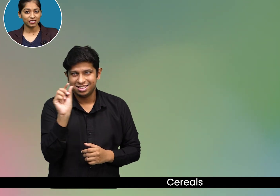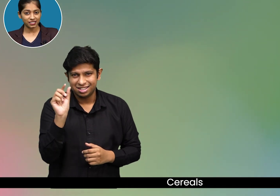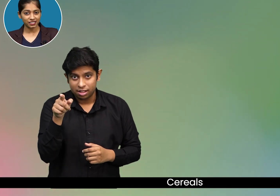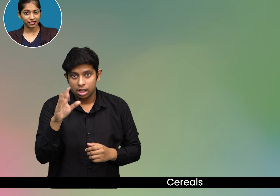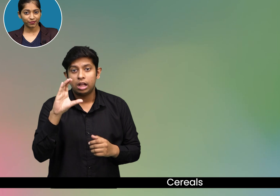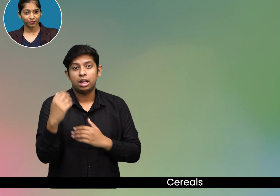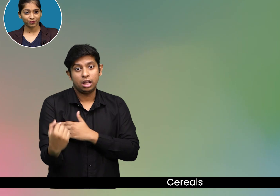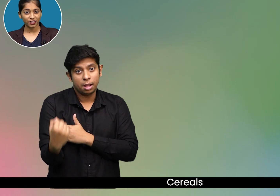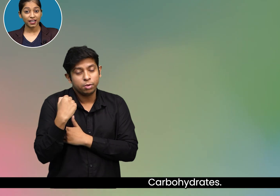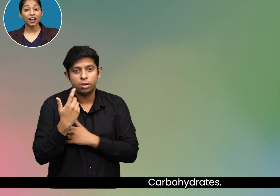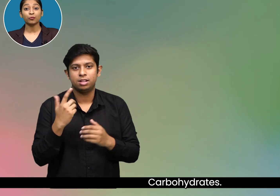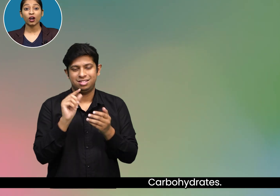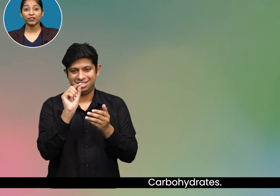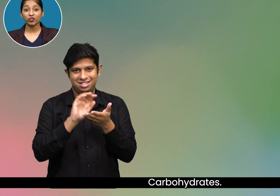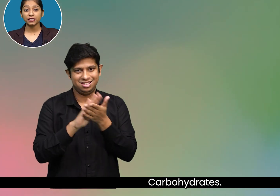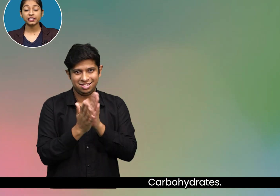Cereals,